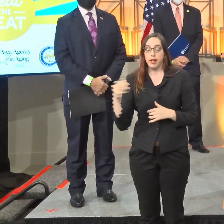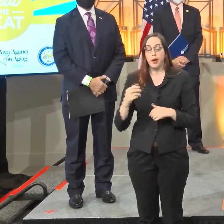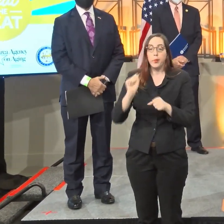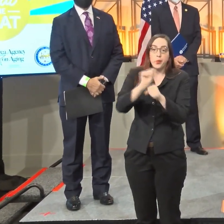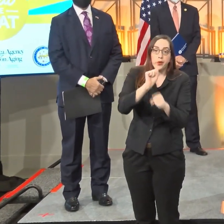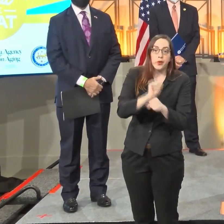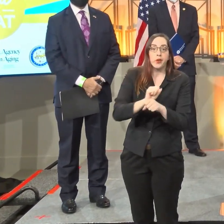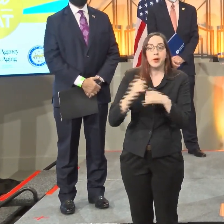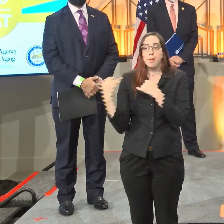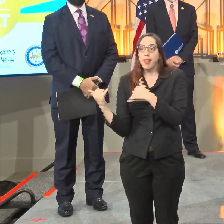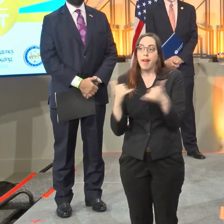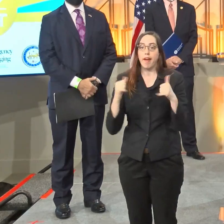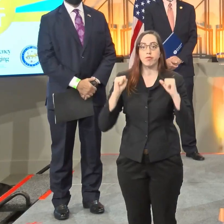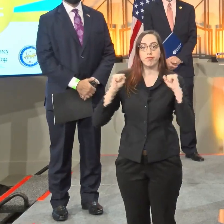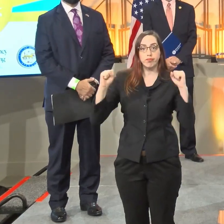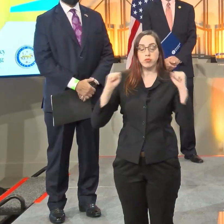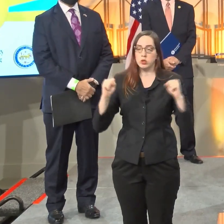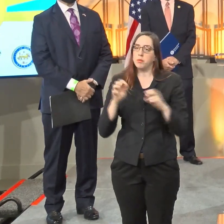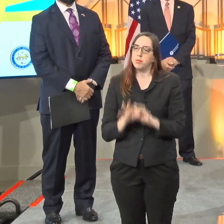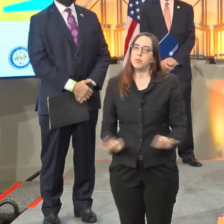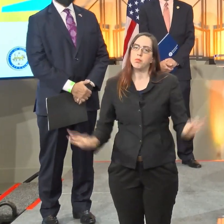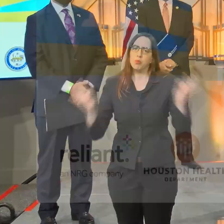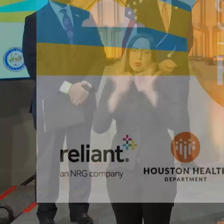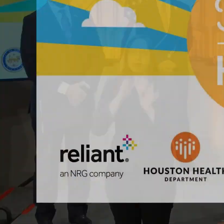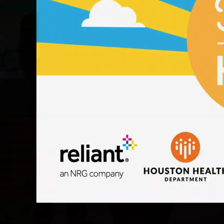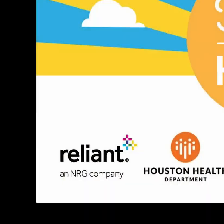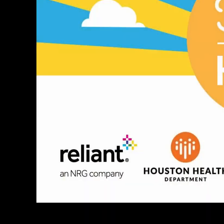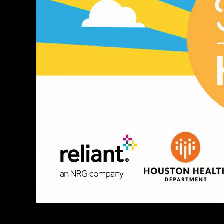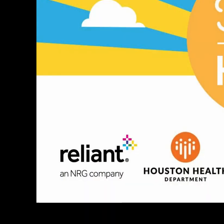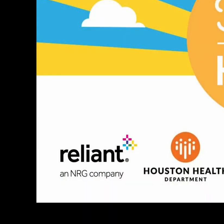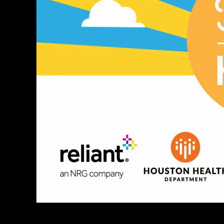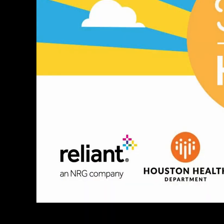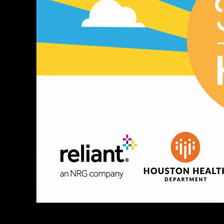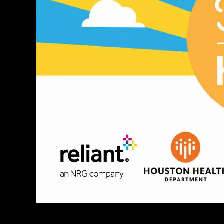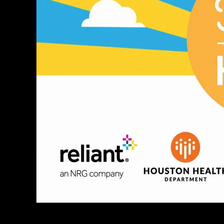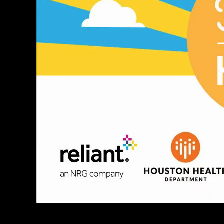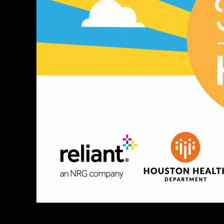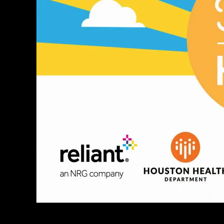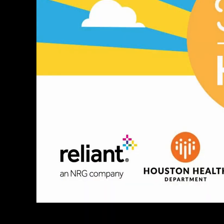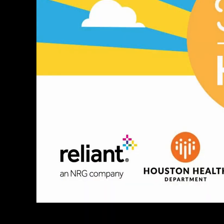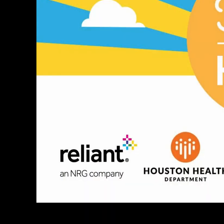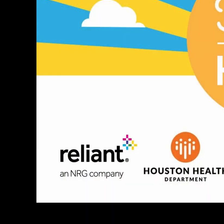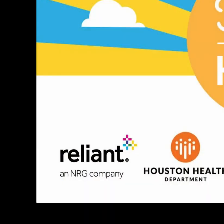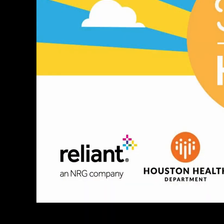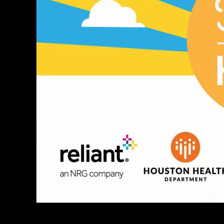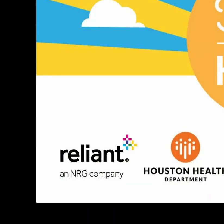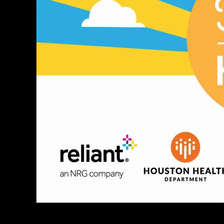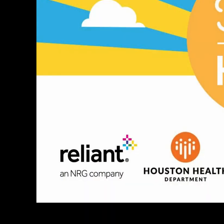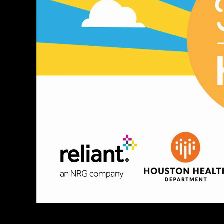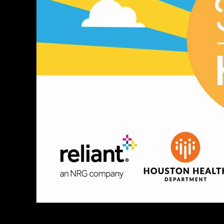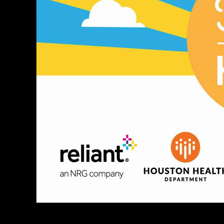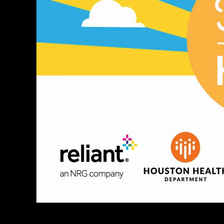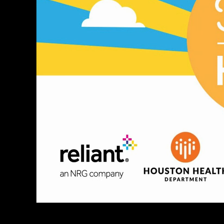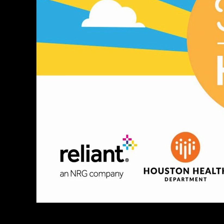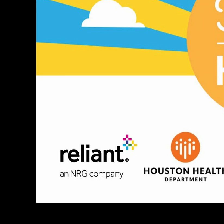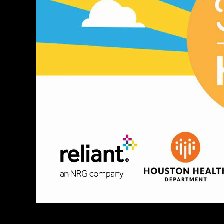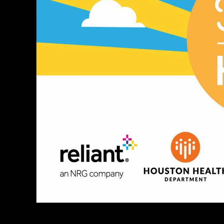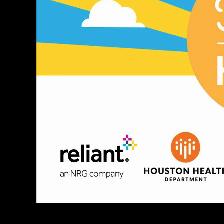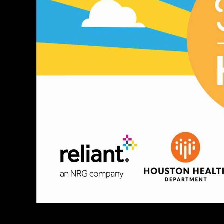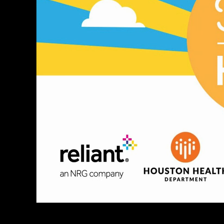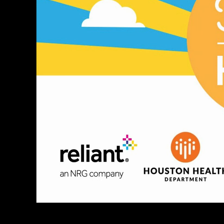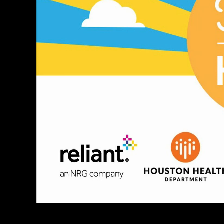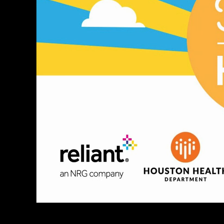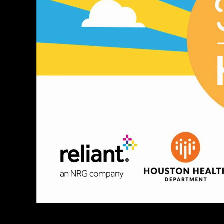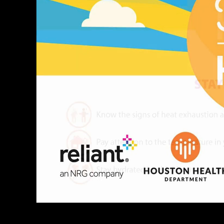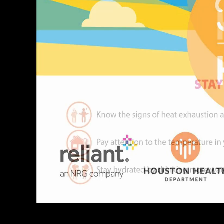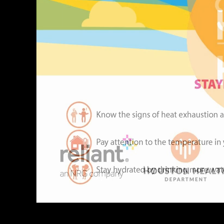outdoors to stay hydrated during this summer. If you must go outside, don't do it during of course, the hottest part